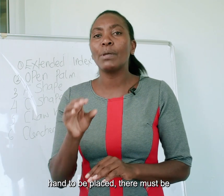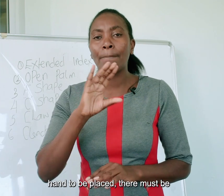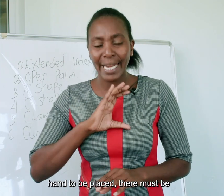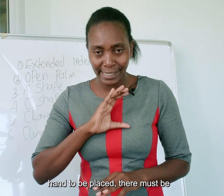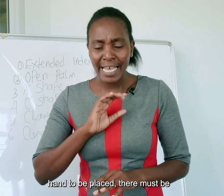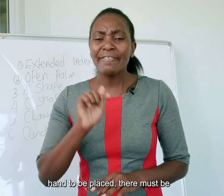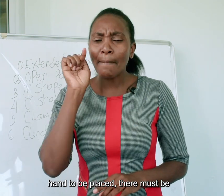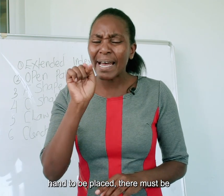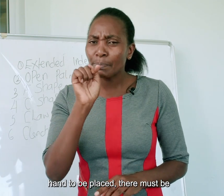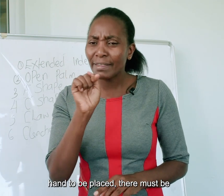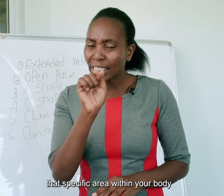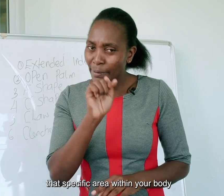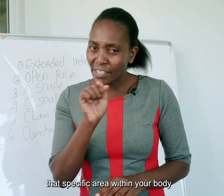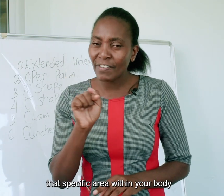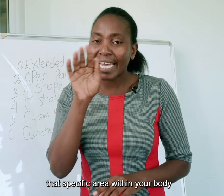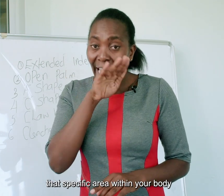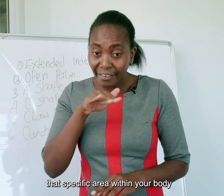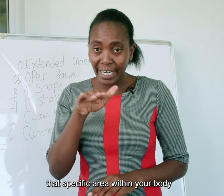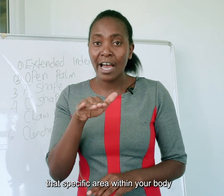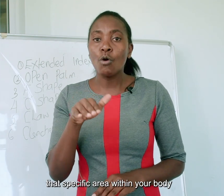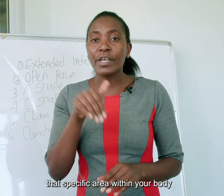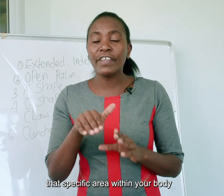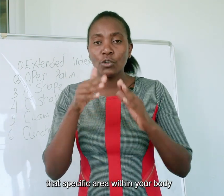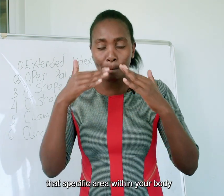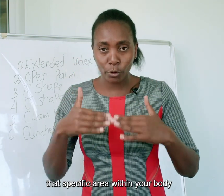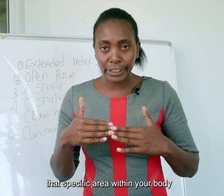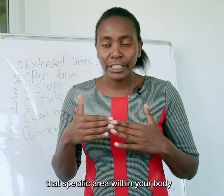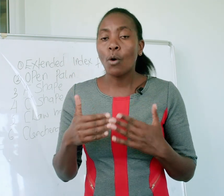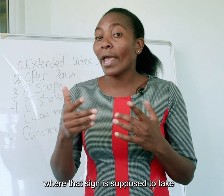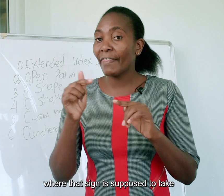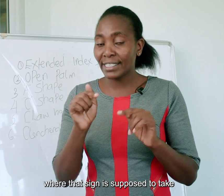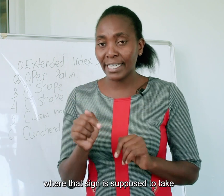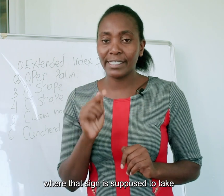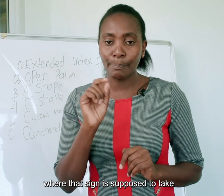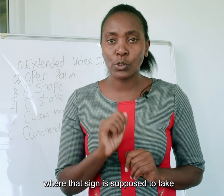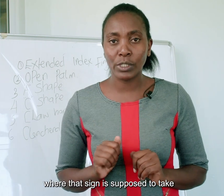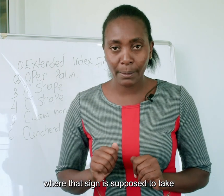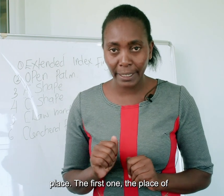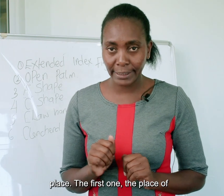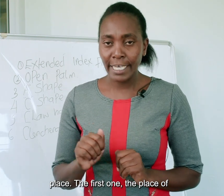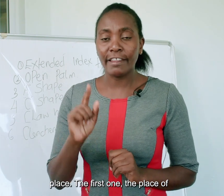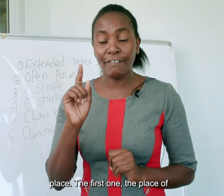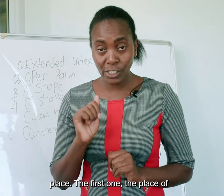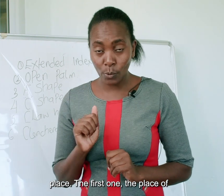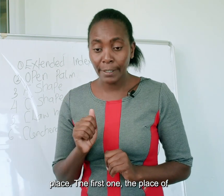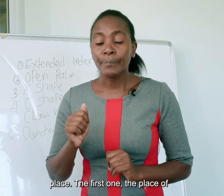be placed, there must be that specific area within your body where that sign is supposed to take place. The first one,